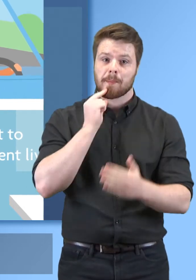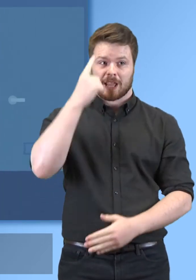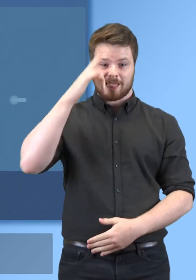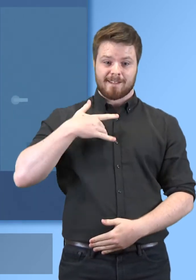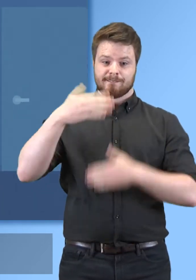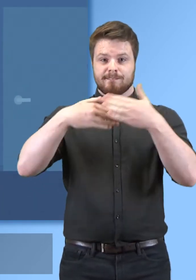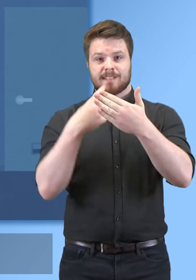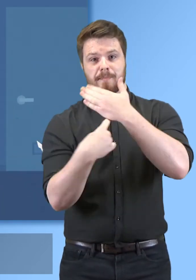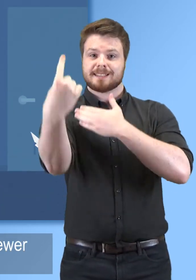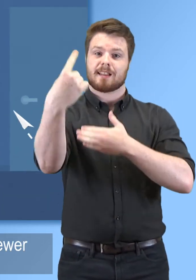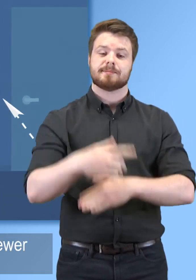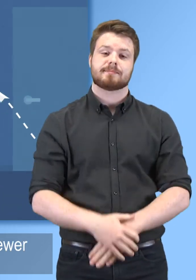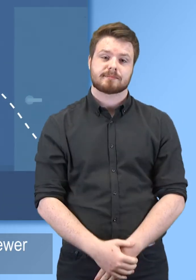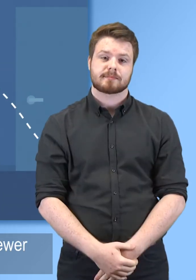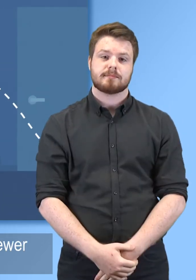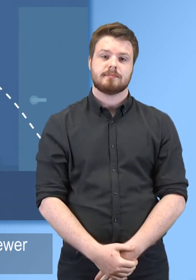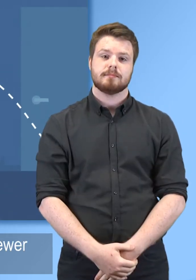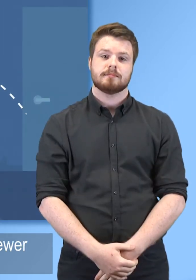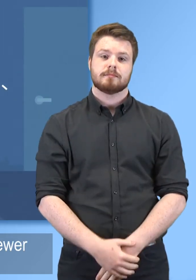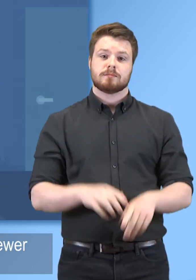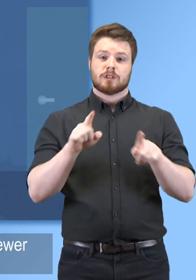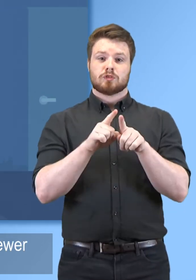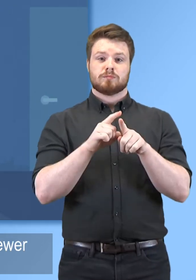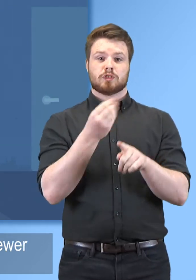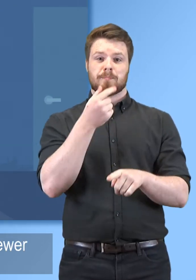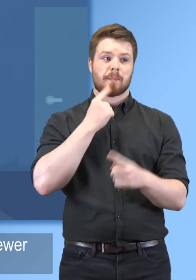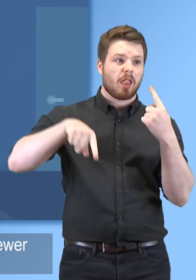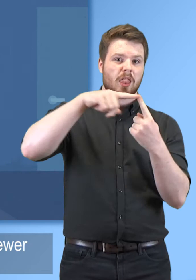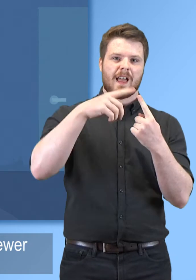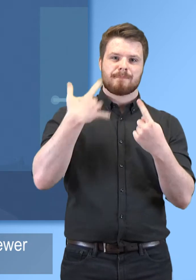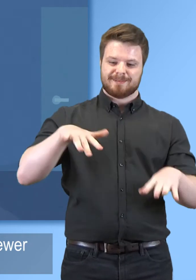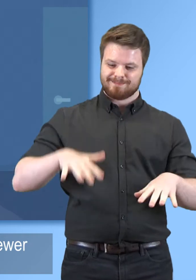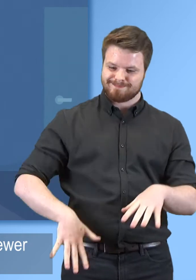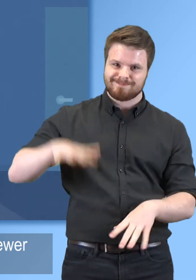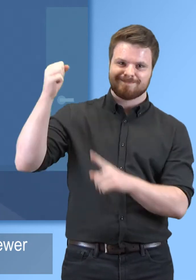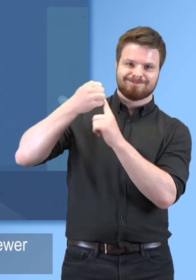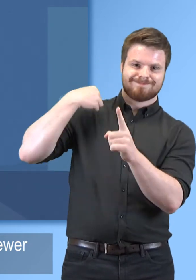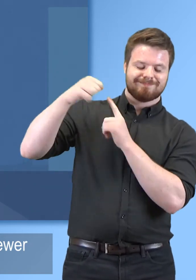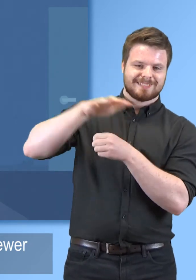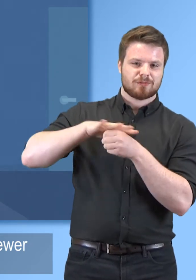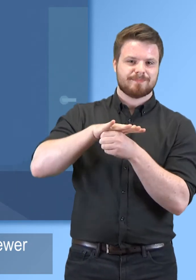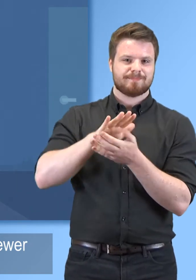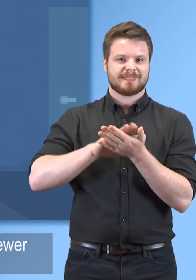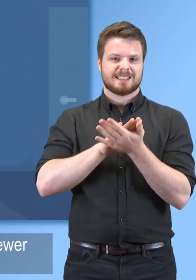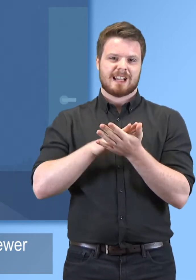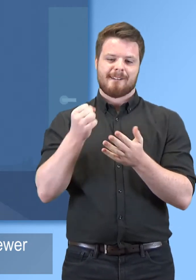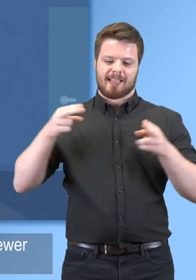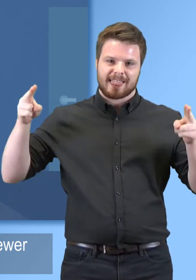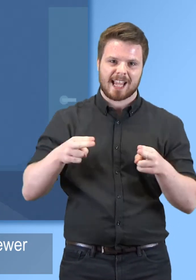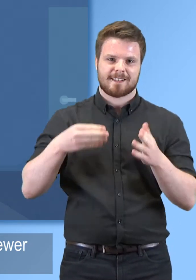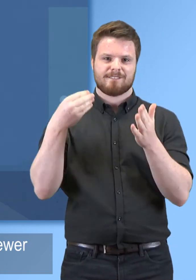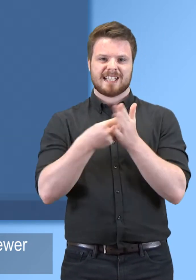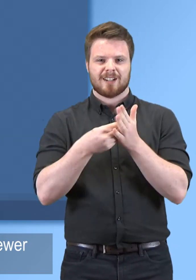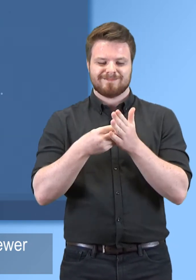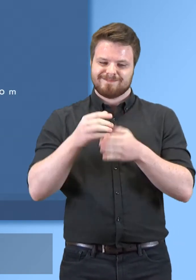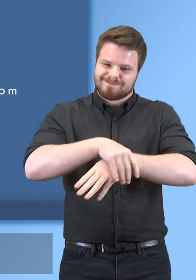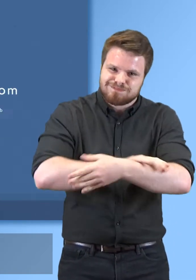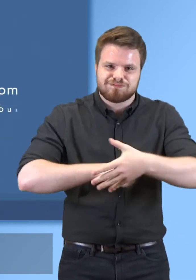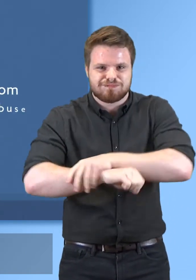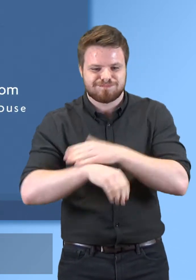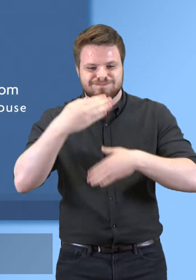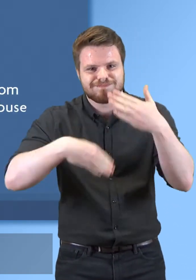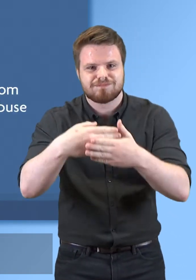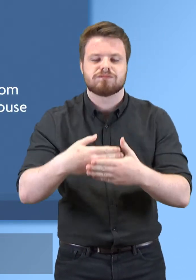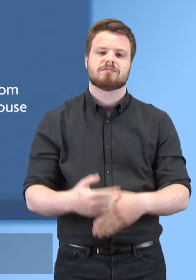independently. And people leaving abusive situations have fewer financial hurdles blocking their way. To help